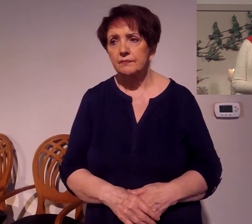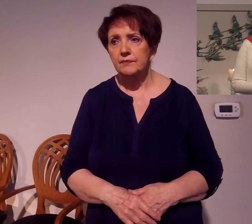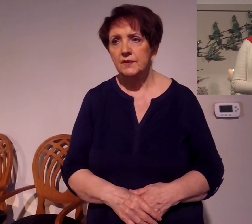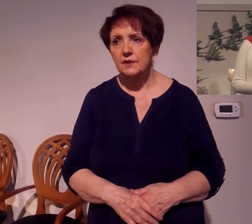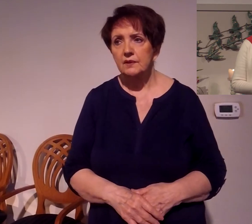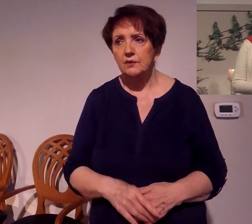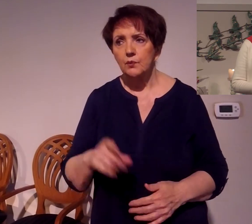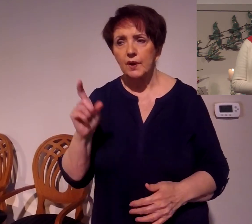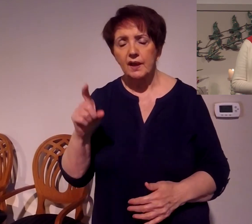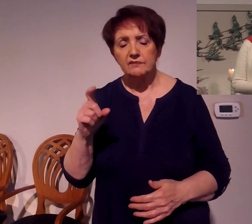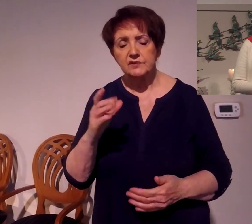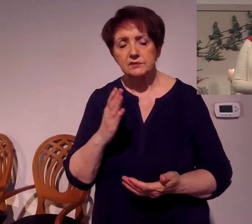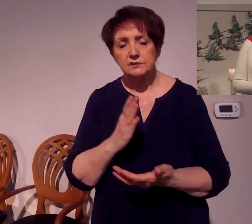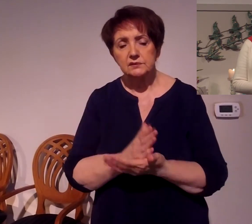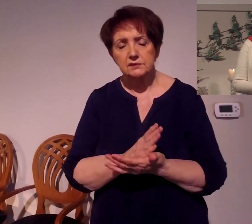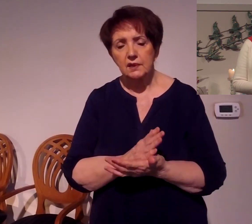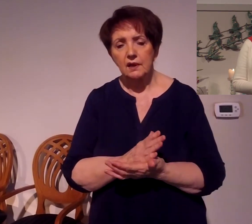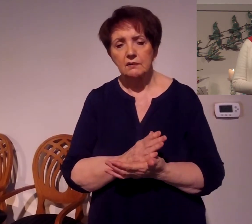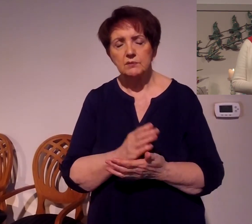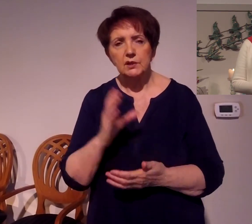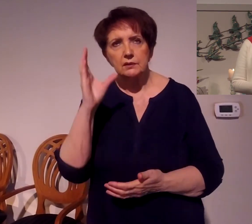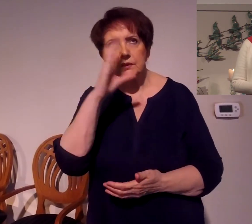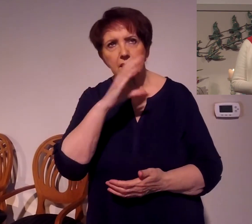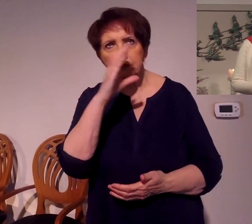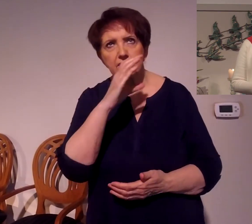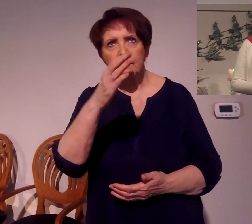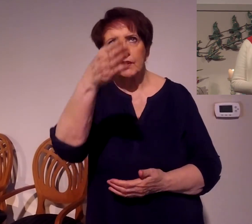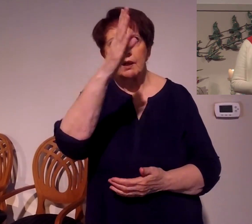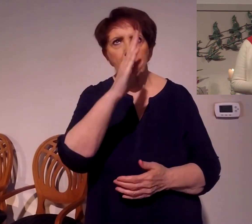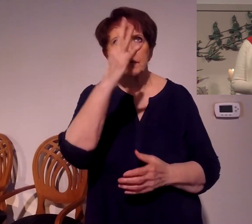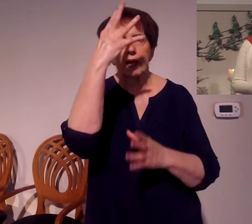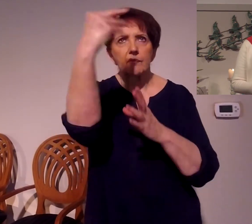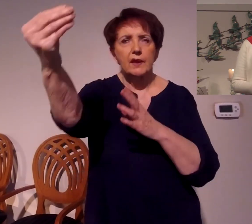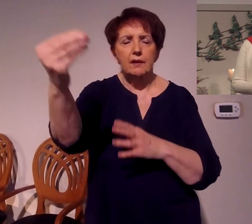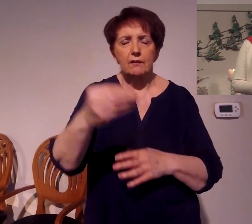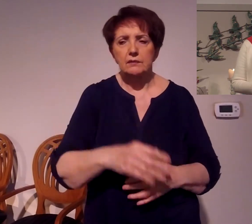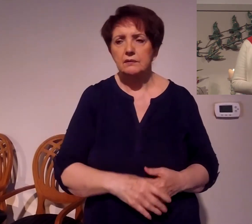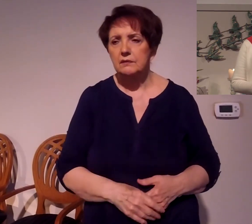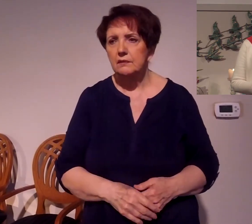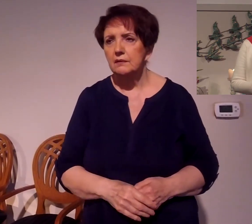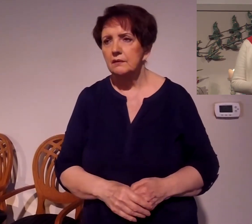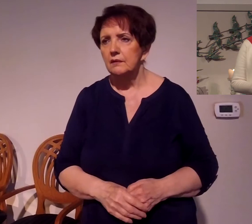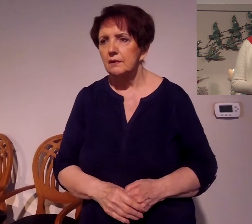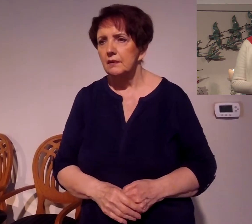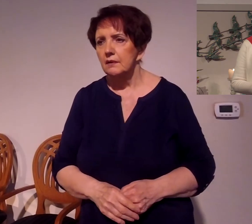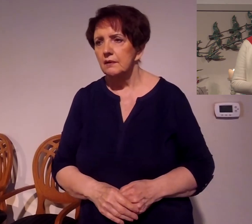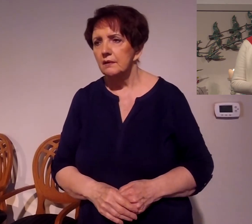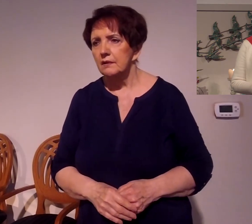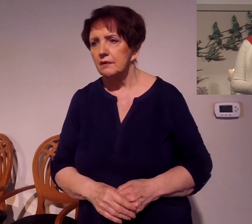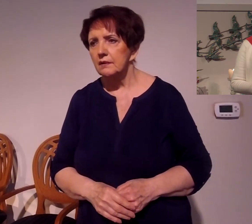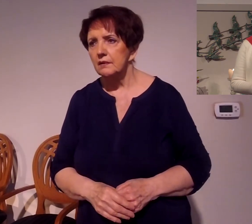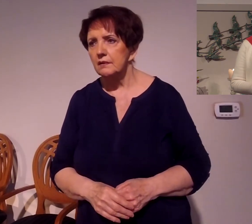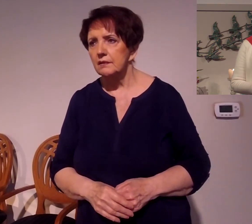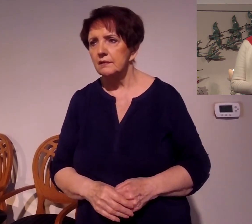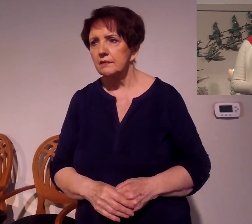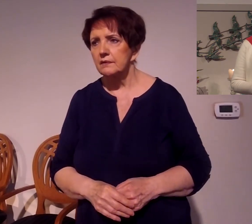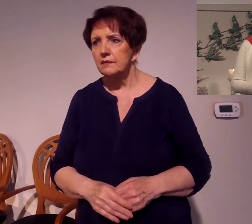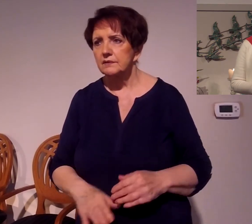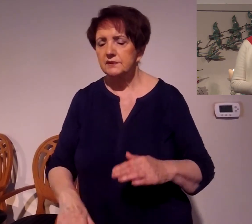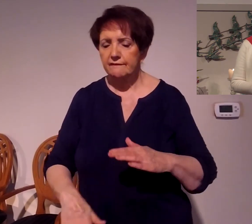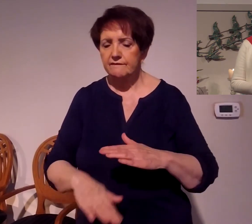there. We have to stop looking for a God out there that fills that space.